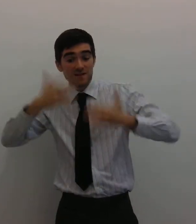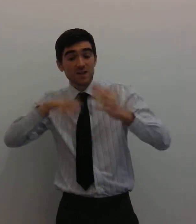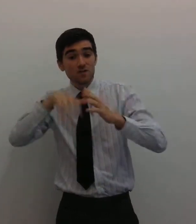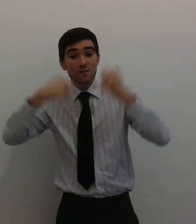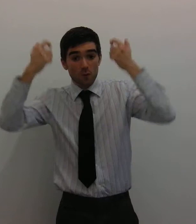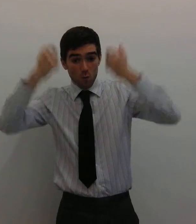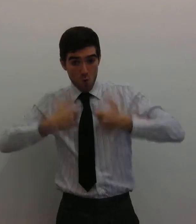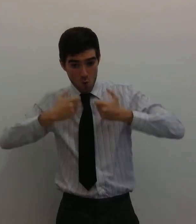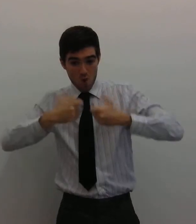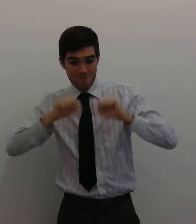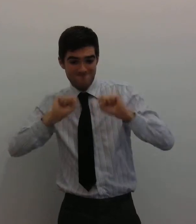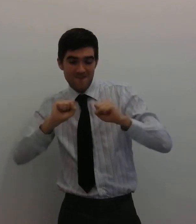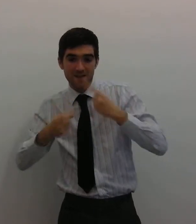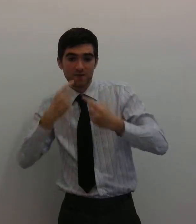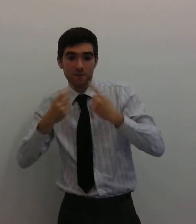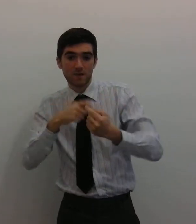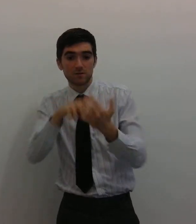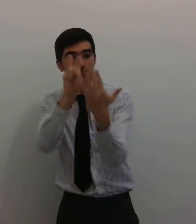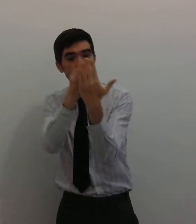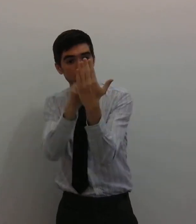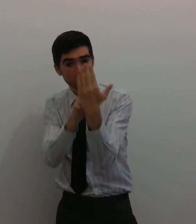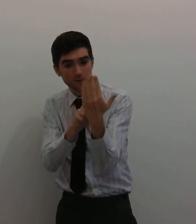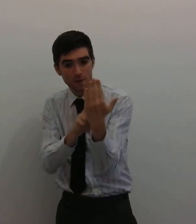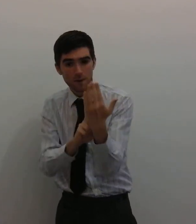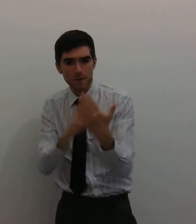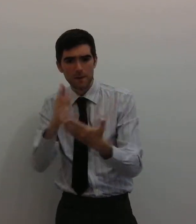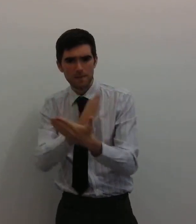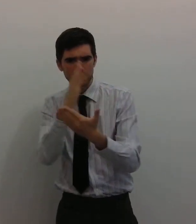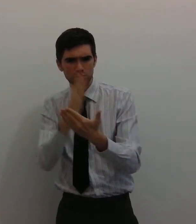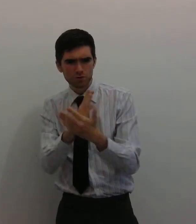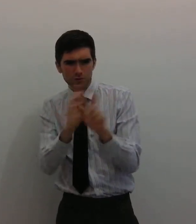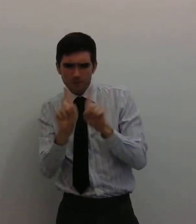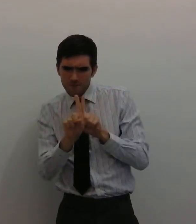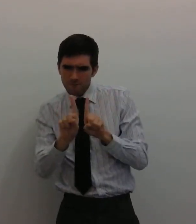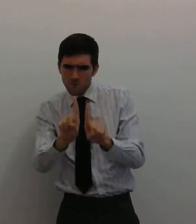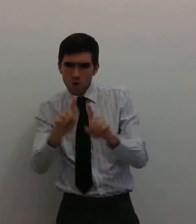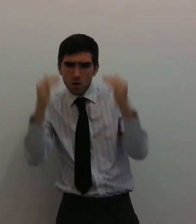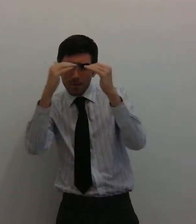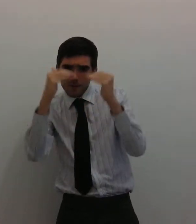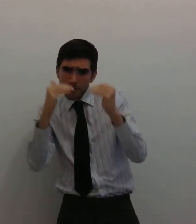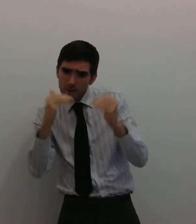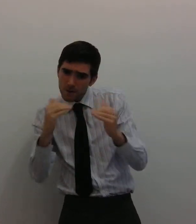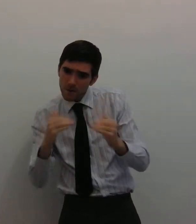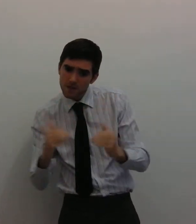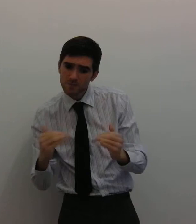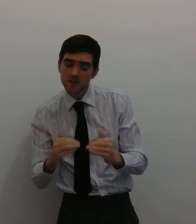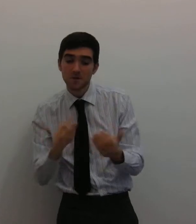track where you are with those figures as against the court's authorised figures.